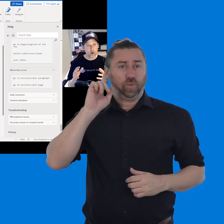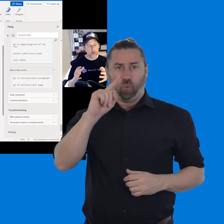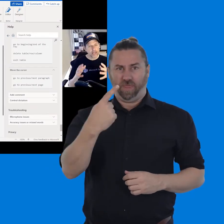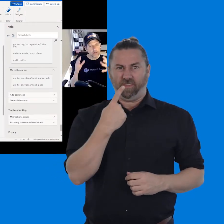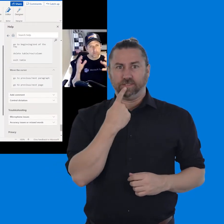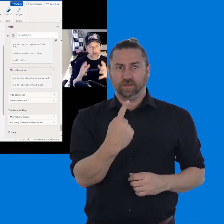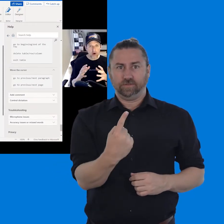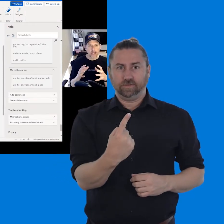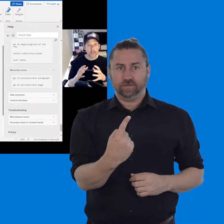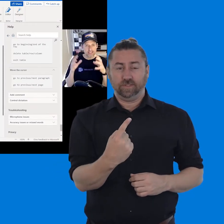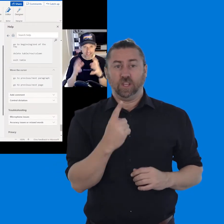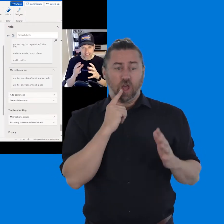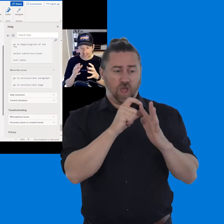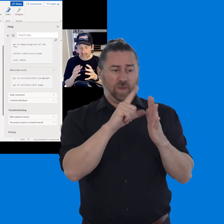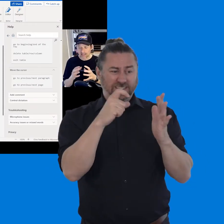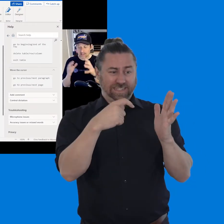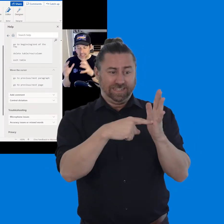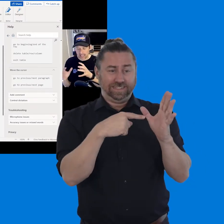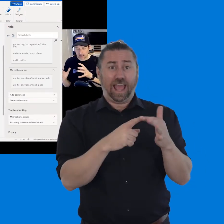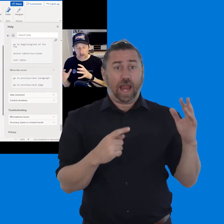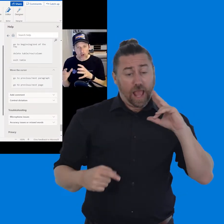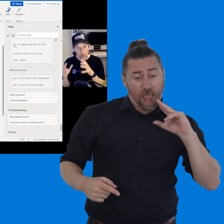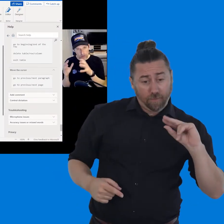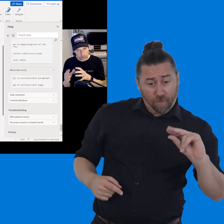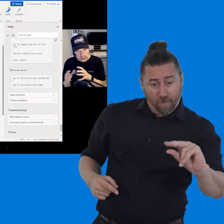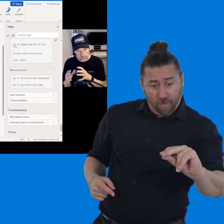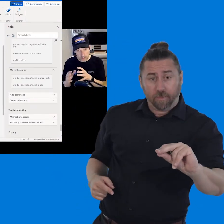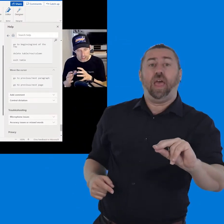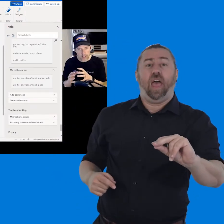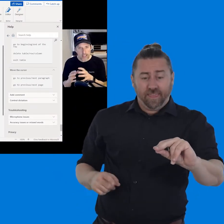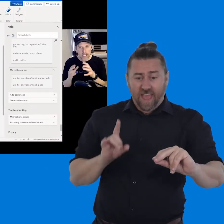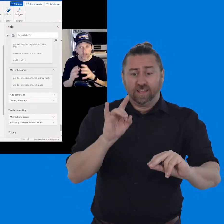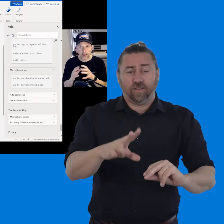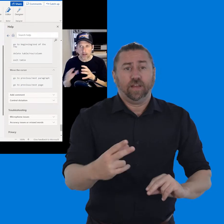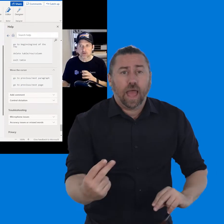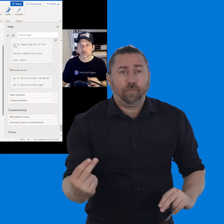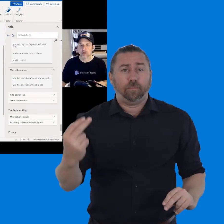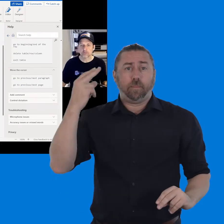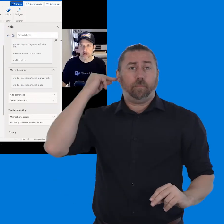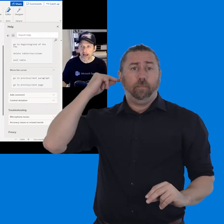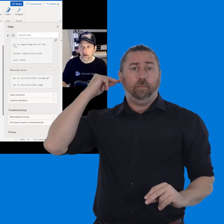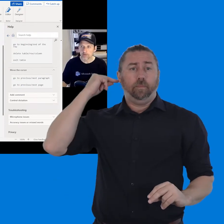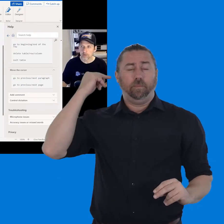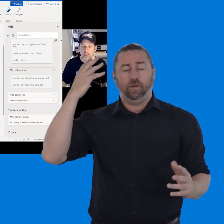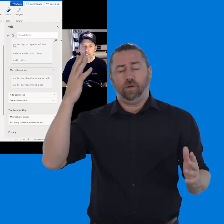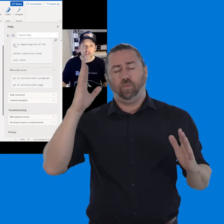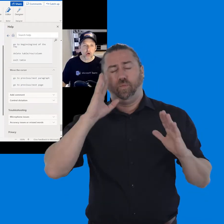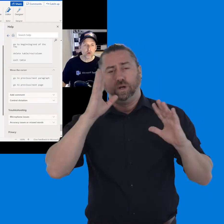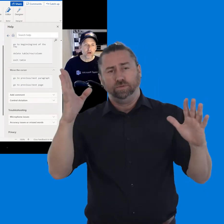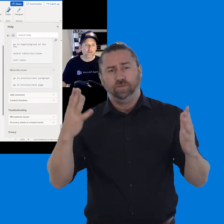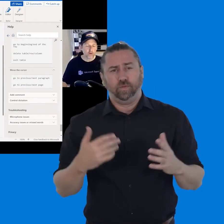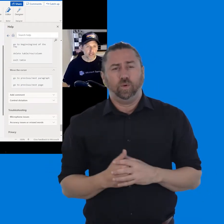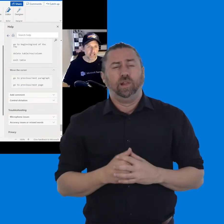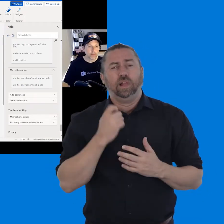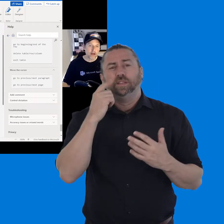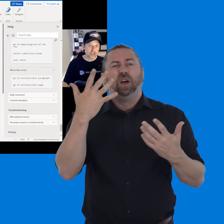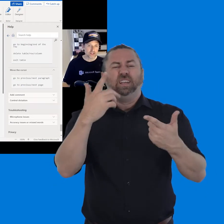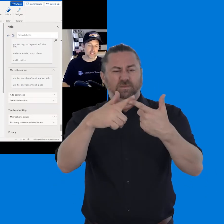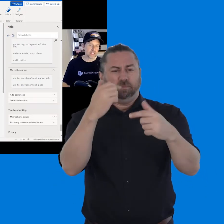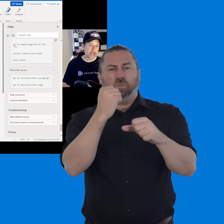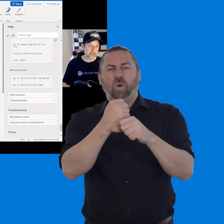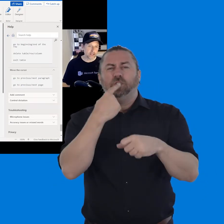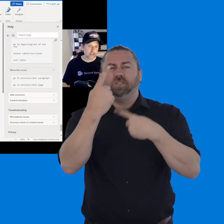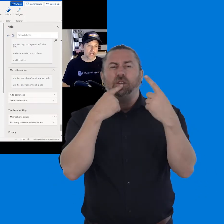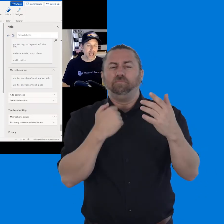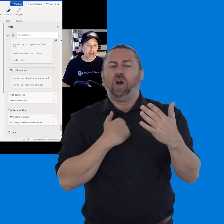writing. So when we combine dictate together with Immersive Reader, it becomes really, really powerful. So for example, I've